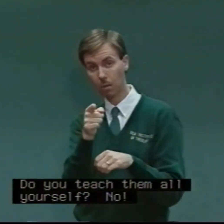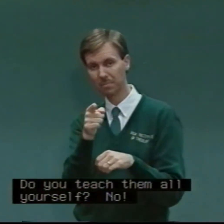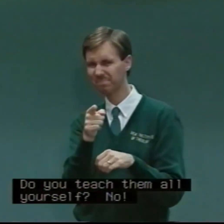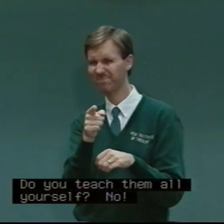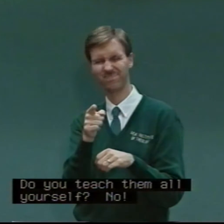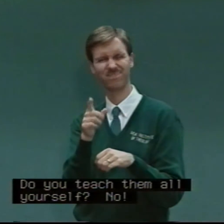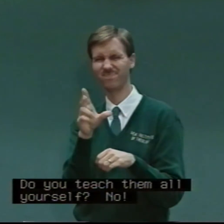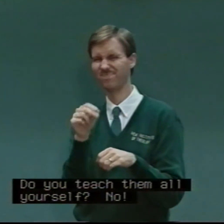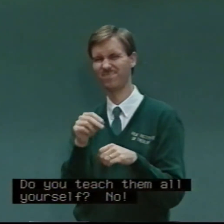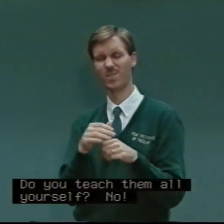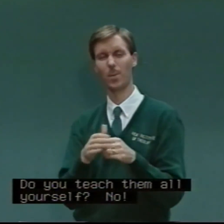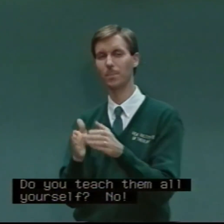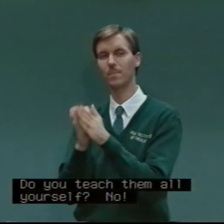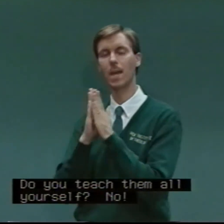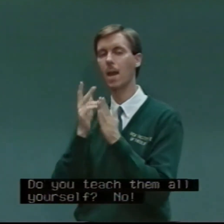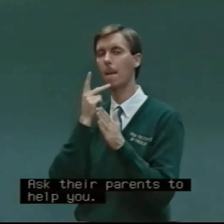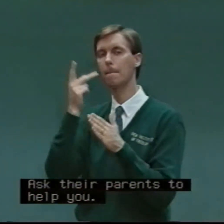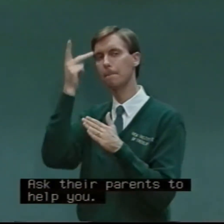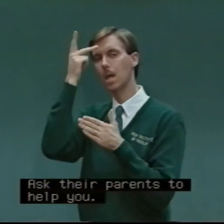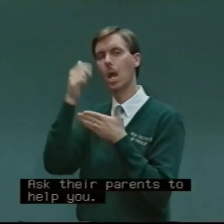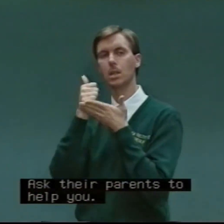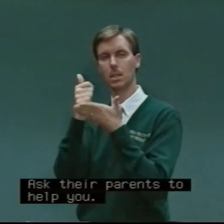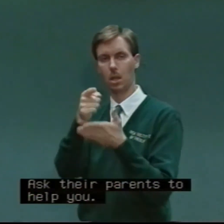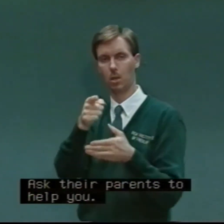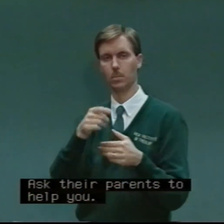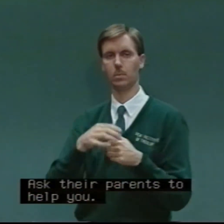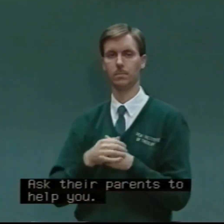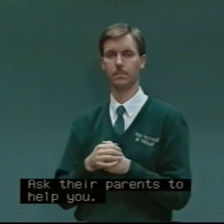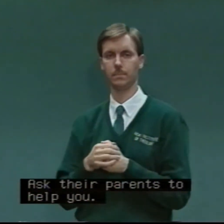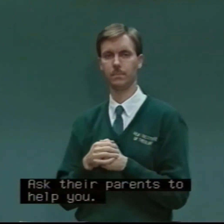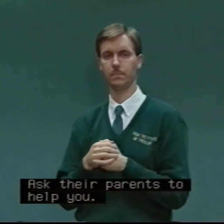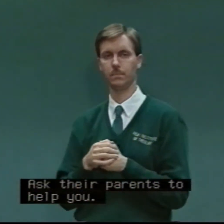Do you teach them all yourself? No. Ask their parents to help you.